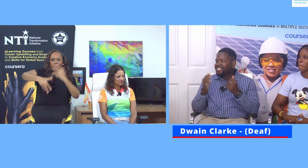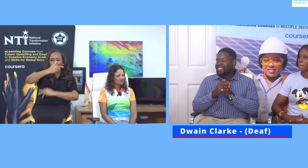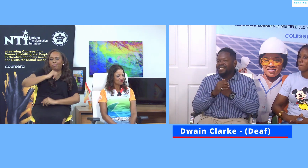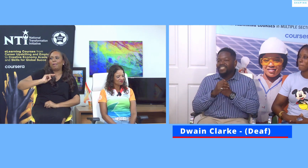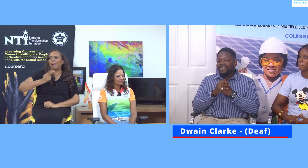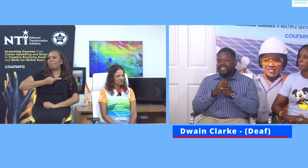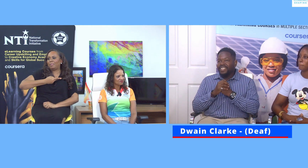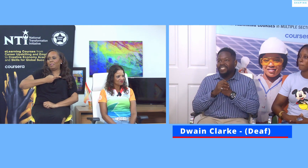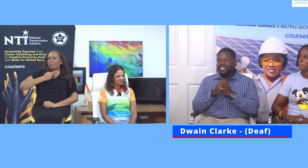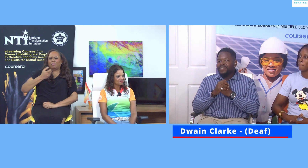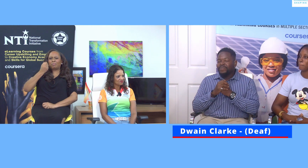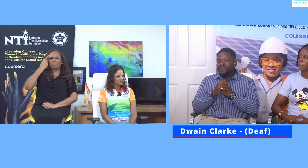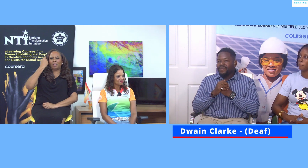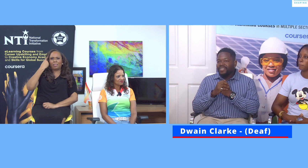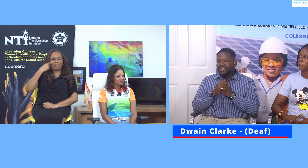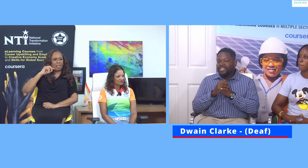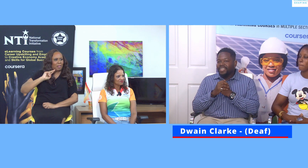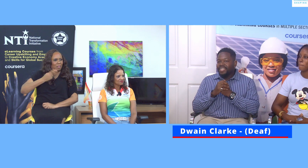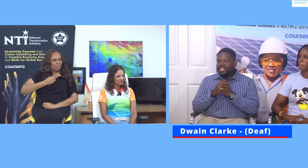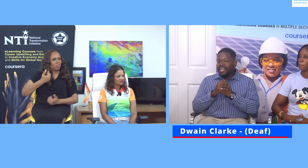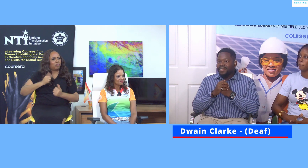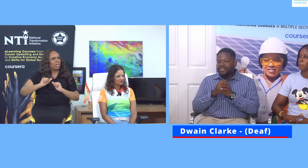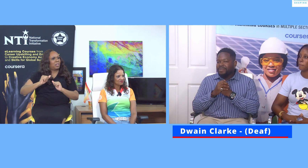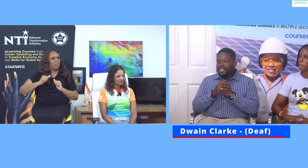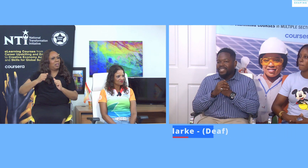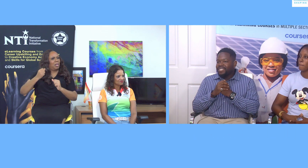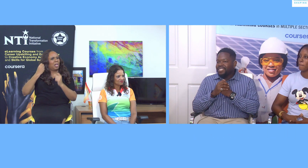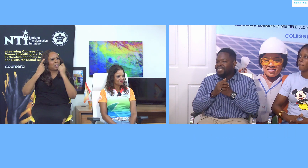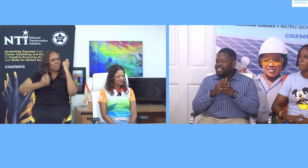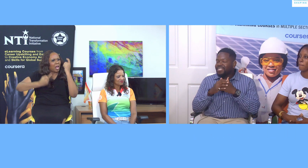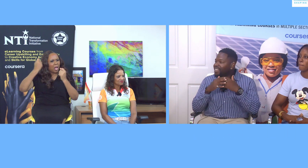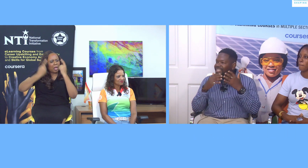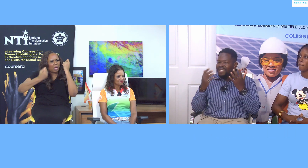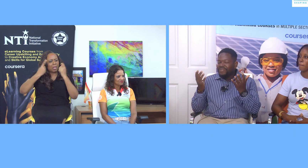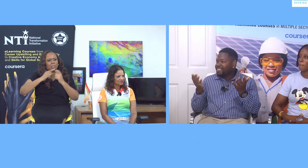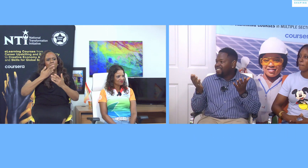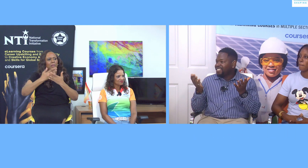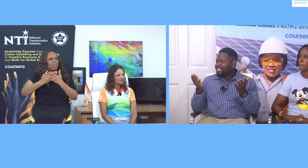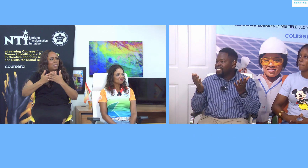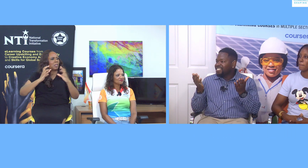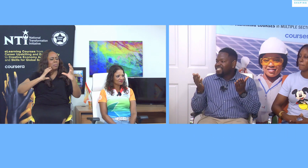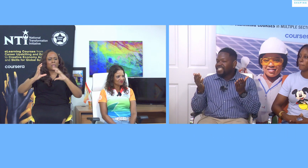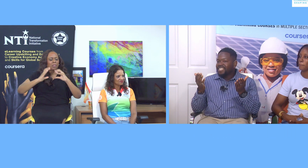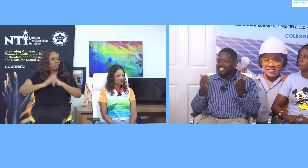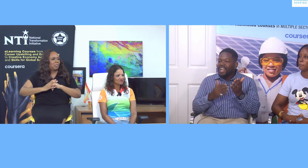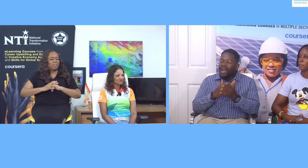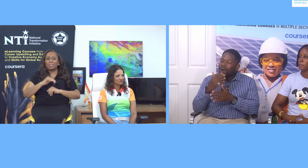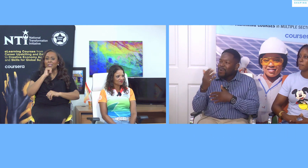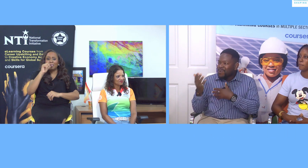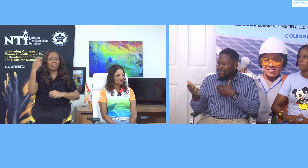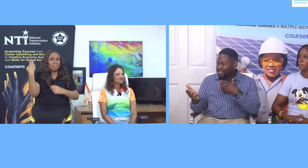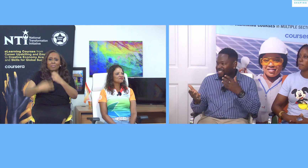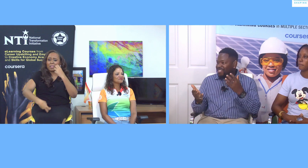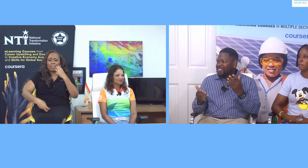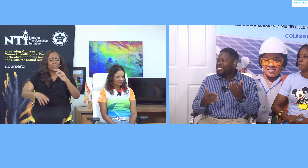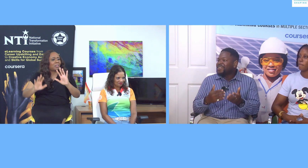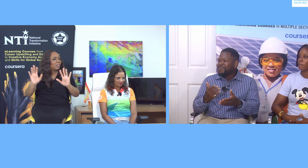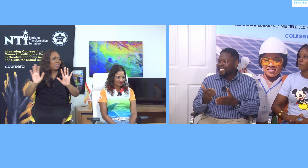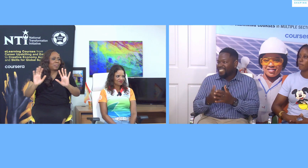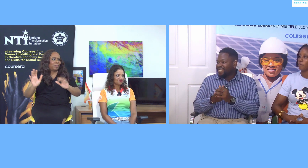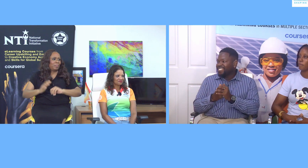us, right? And that communication is not difficult. It is how